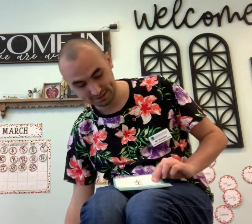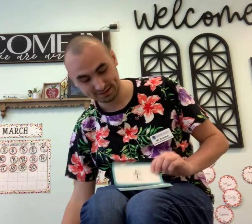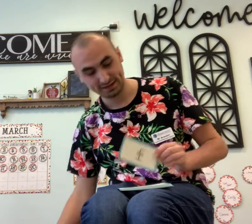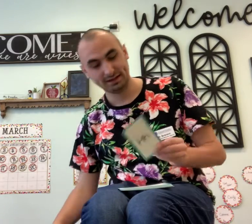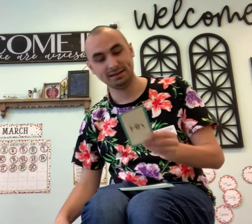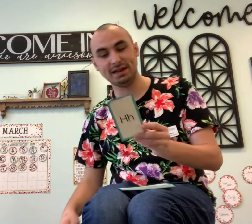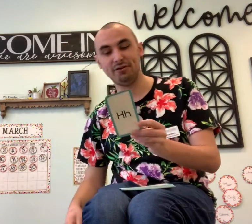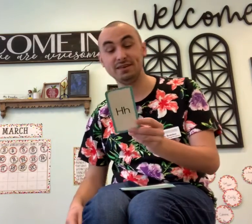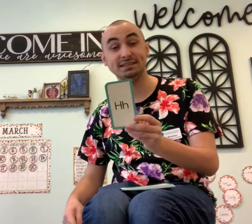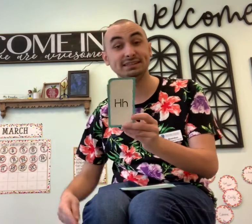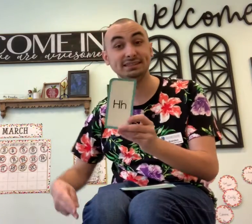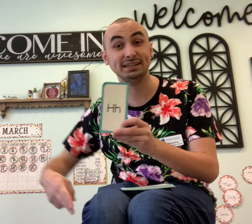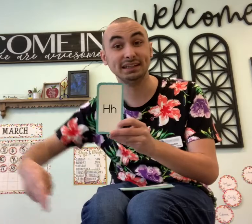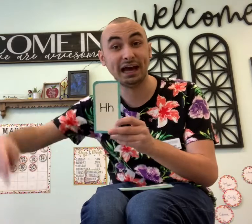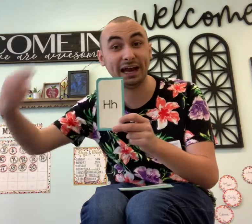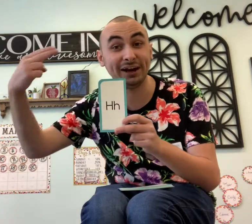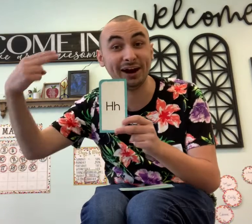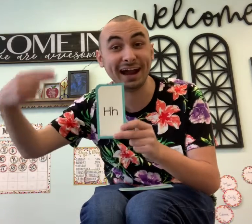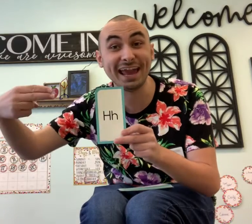Now this is the letter E.